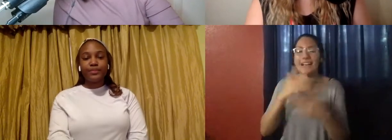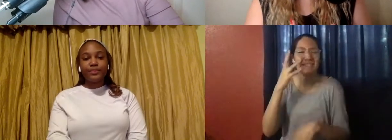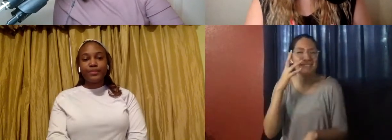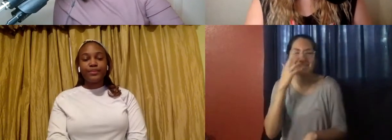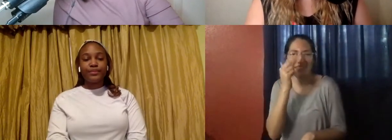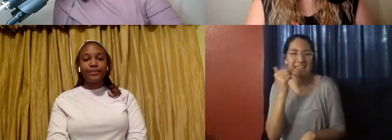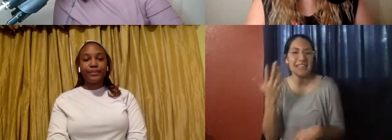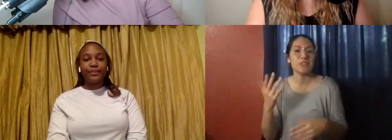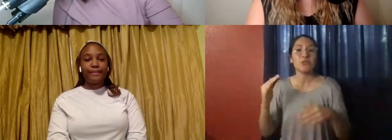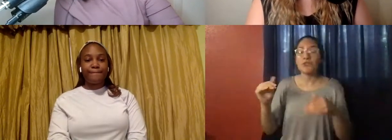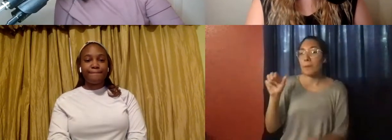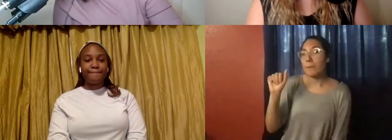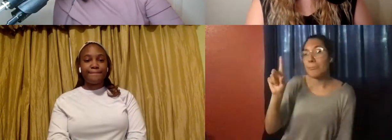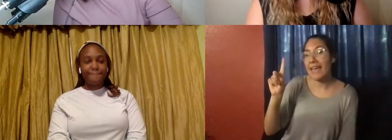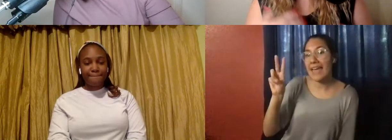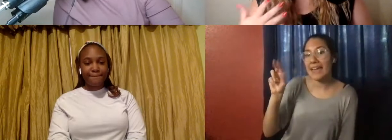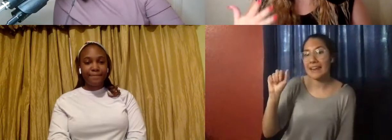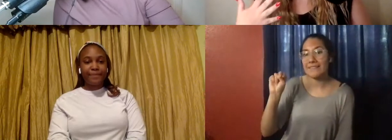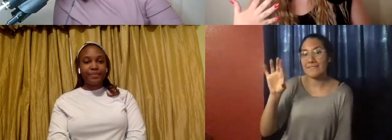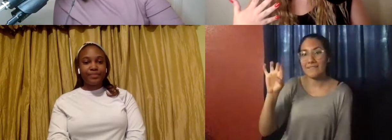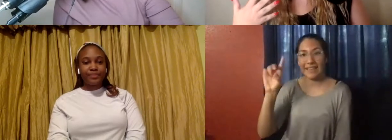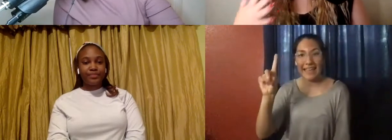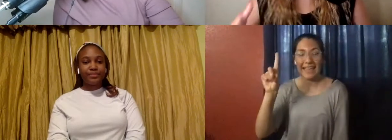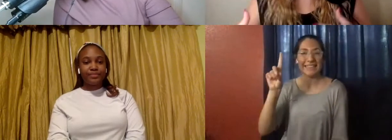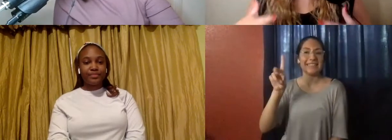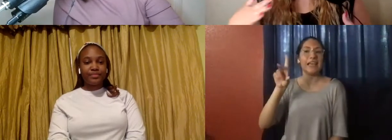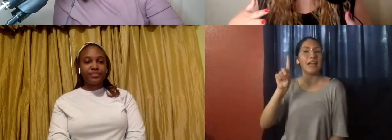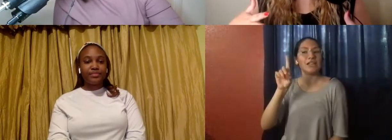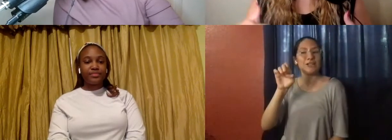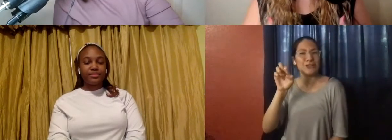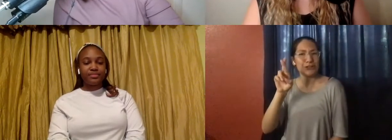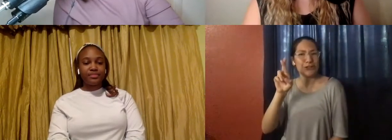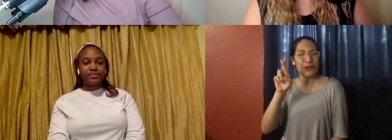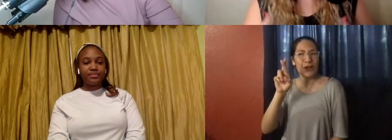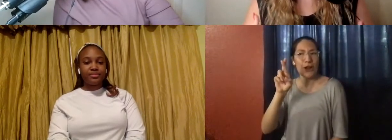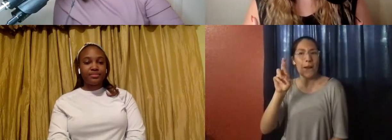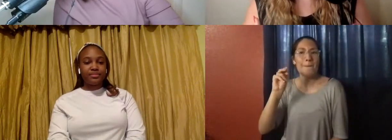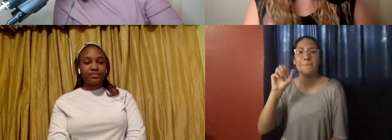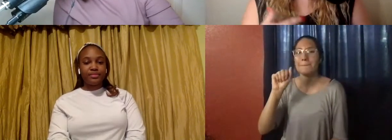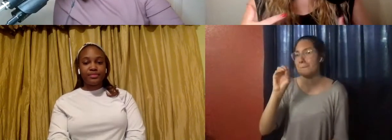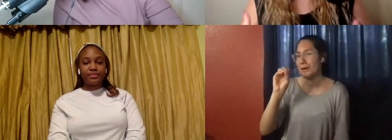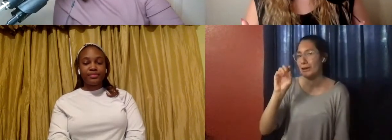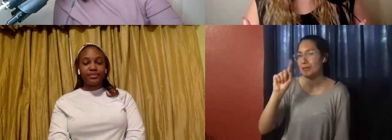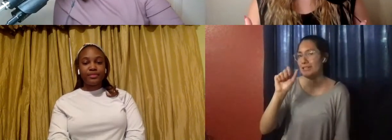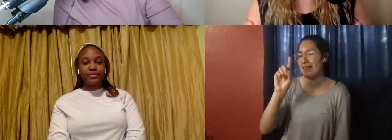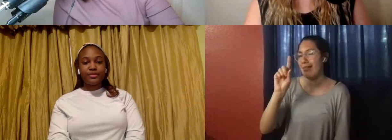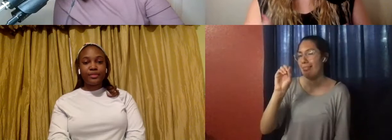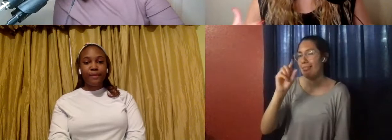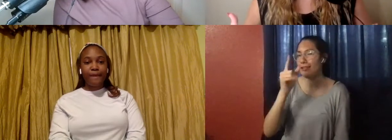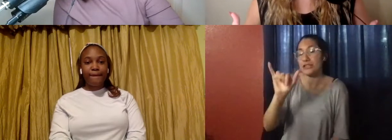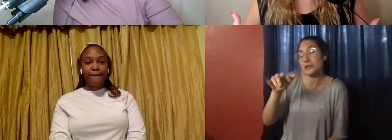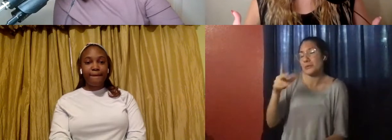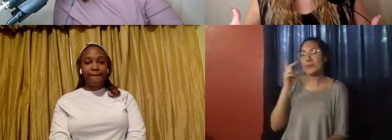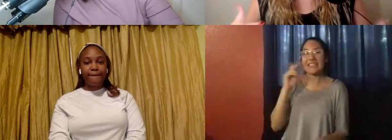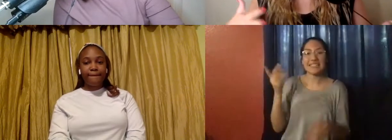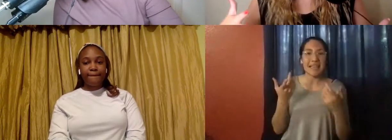Advanced Dermatology, which is a clinic in Illinois, and it's from 2018. So maybe we can see where things are now, especially with quarantine. I'm sure